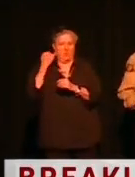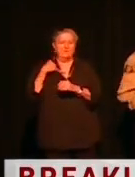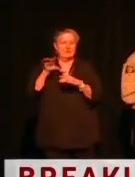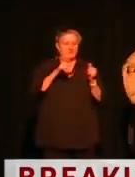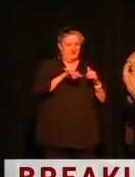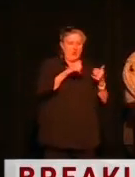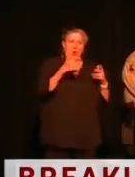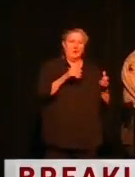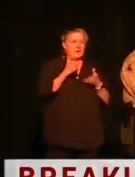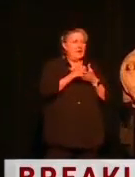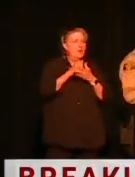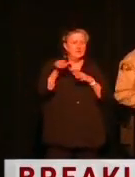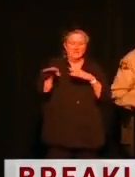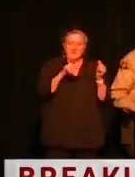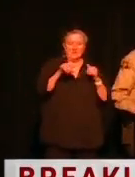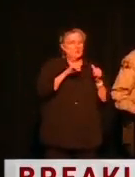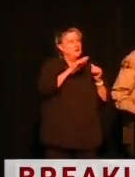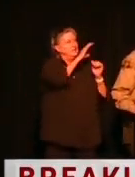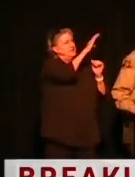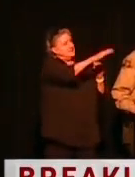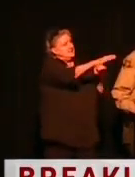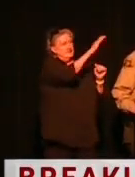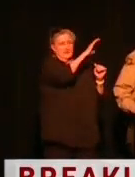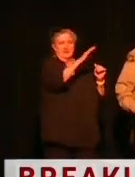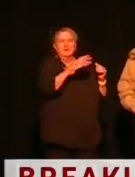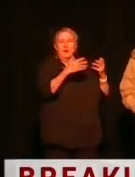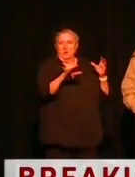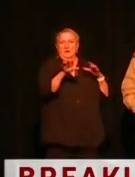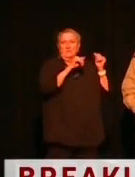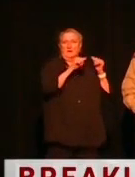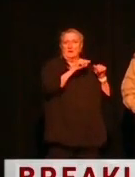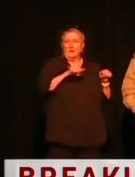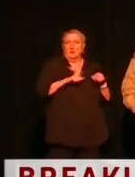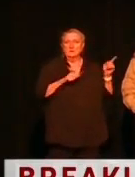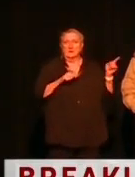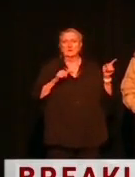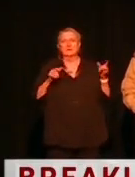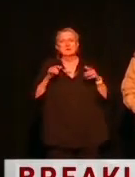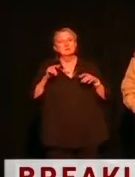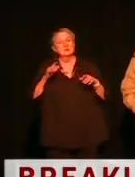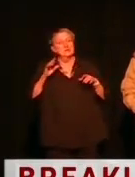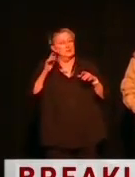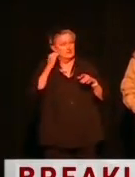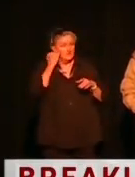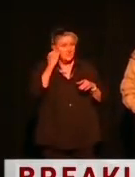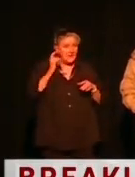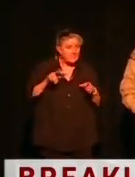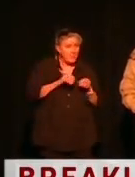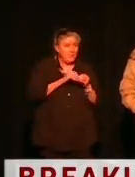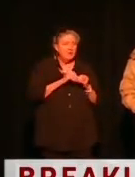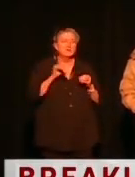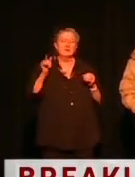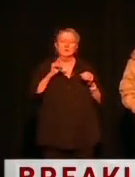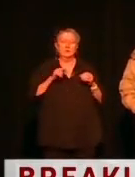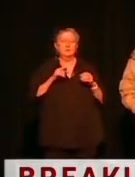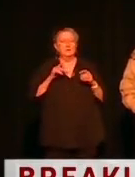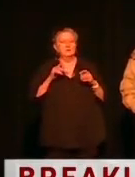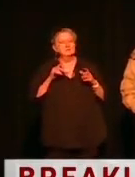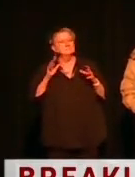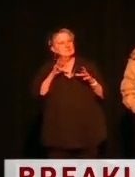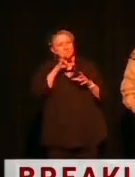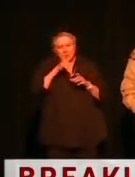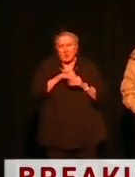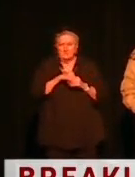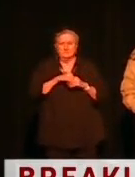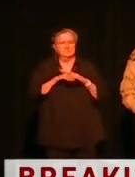They've already helped us evacuate these areas that have already been evacuated. And if we have to do any further evacuations, they will be integrally involved